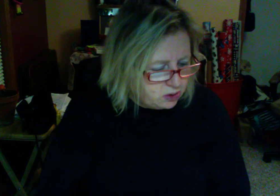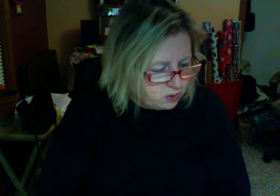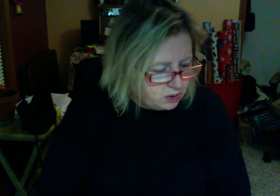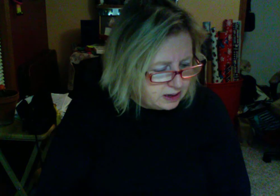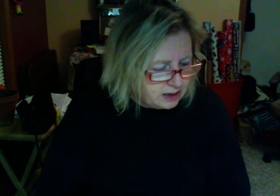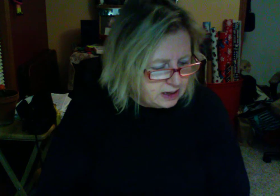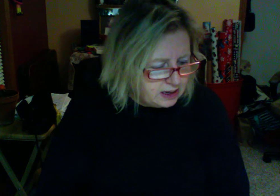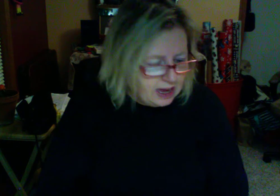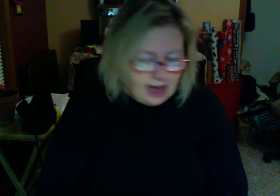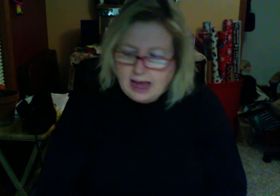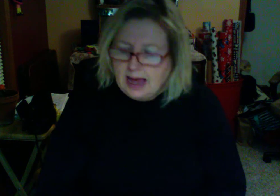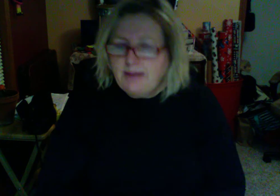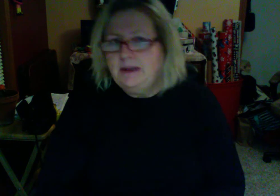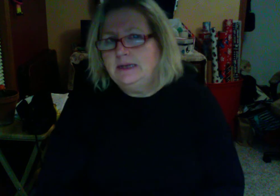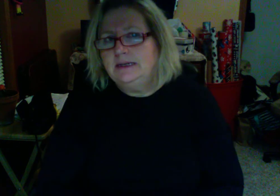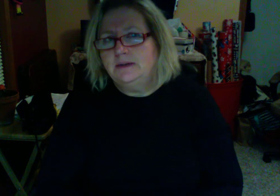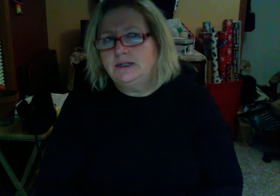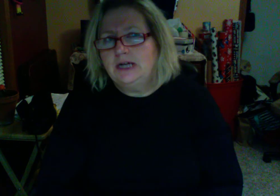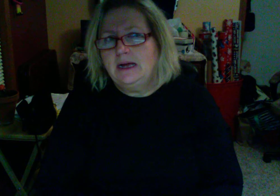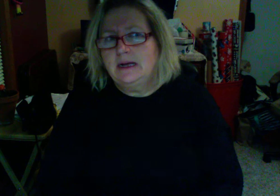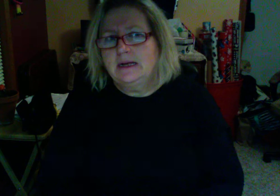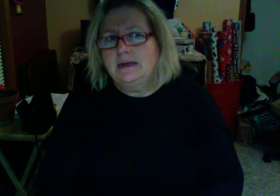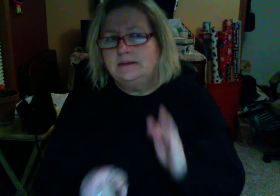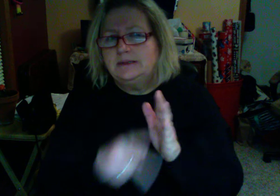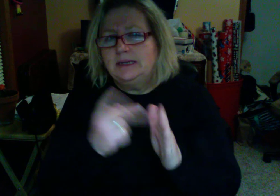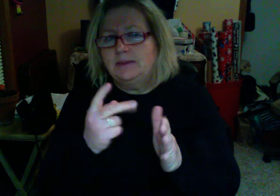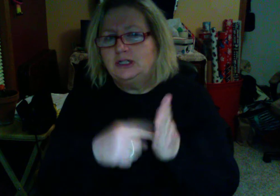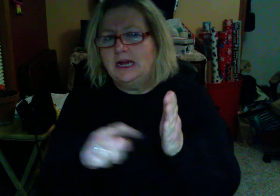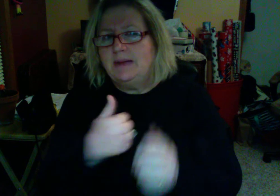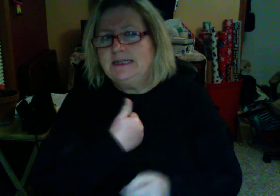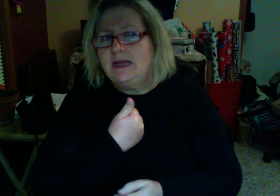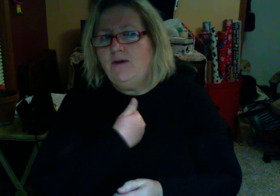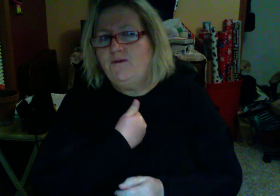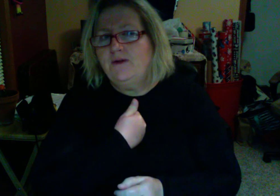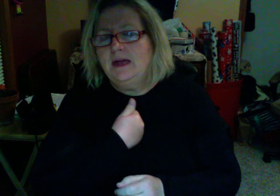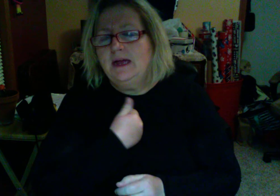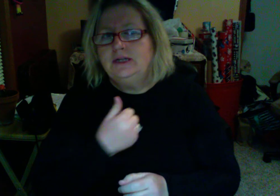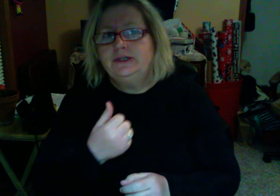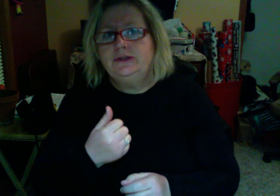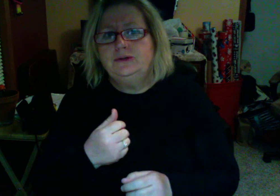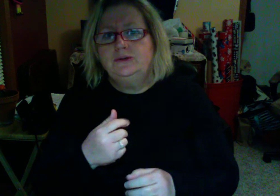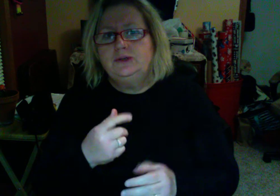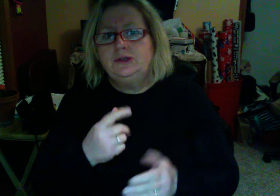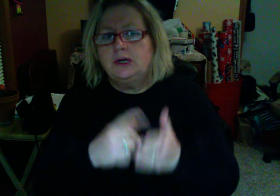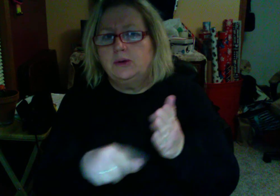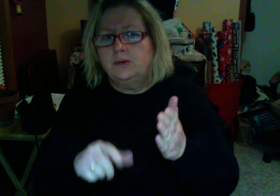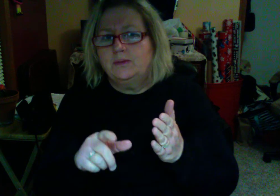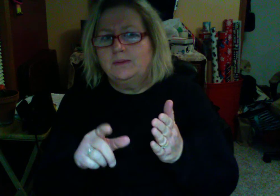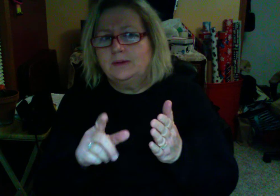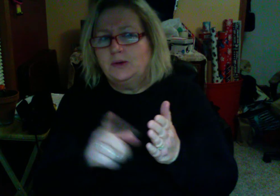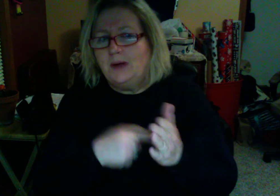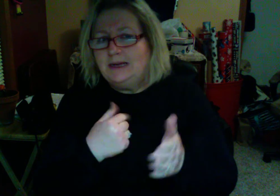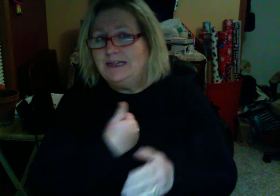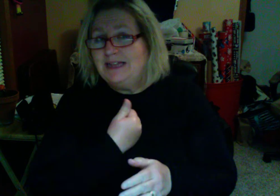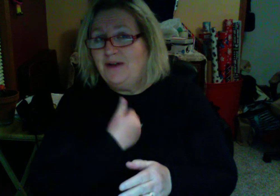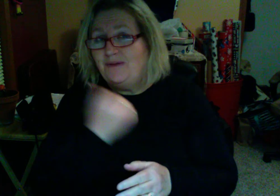So I'm going to double check myself to do it correct myself if